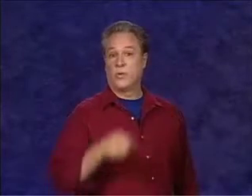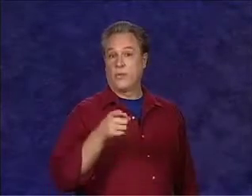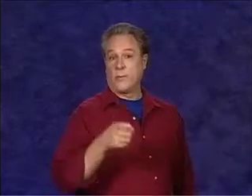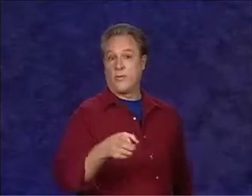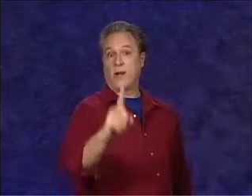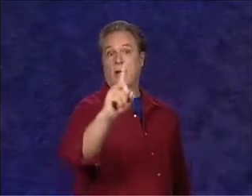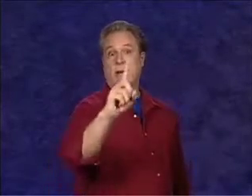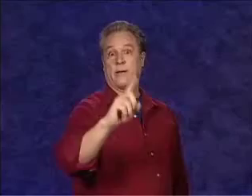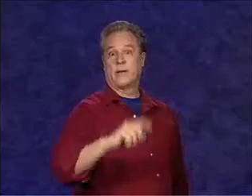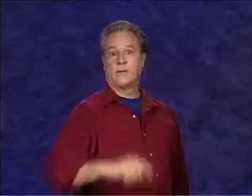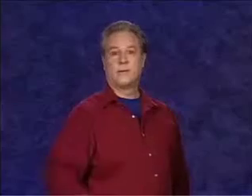their pride.